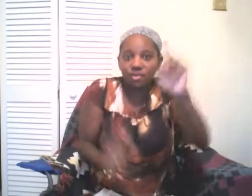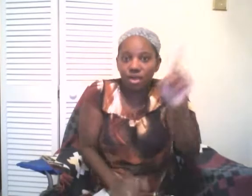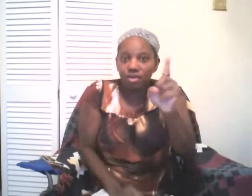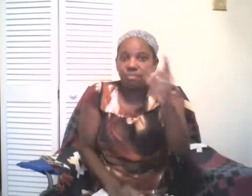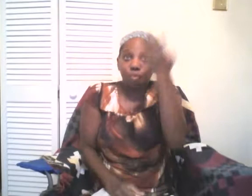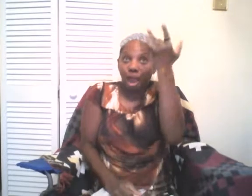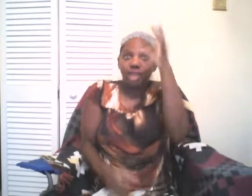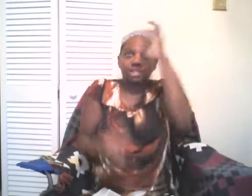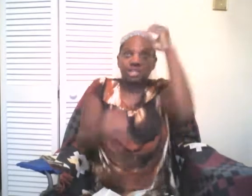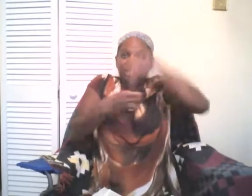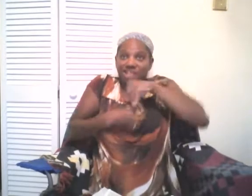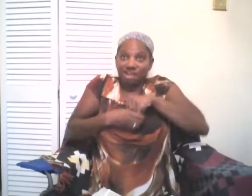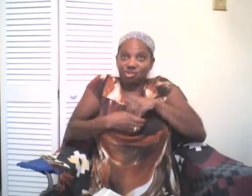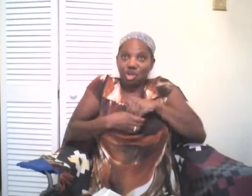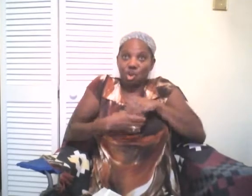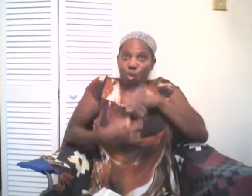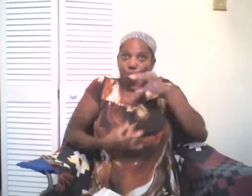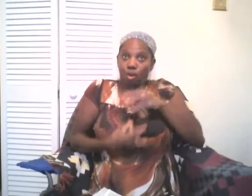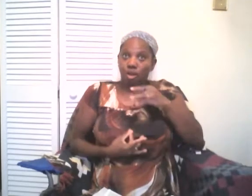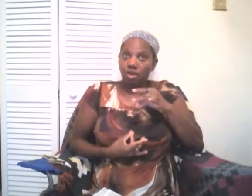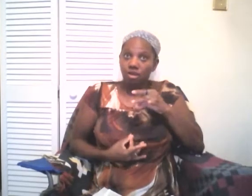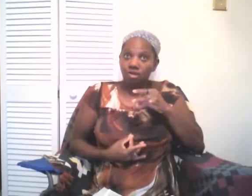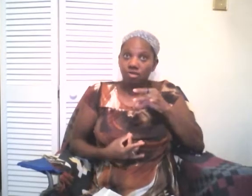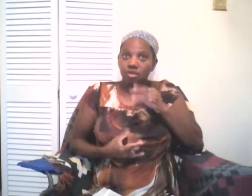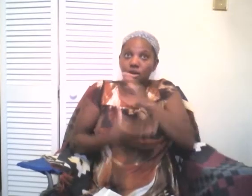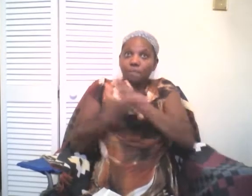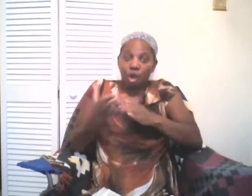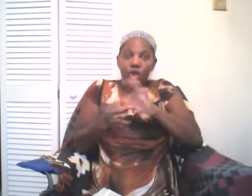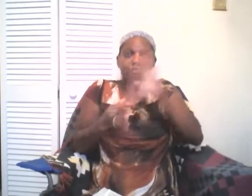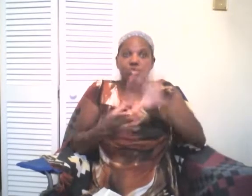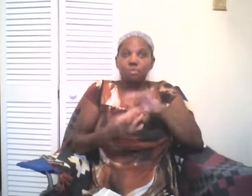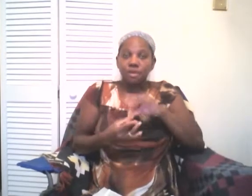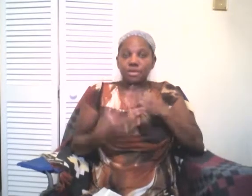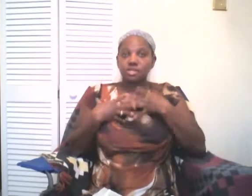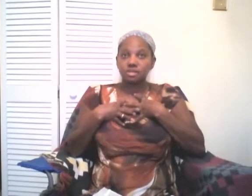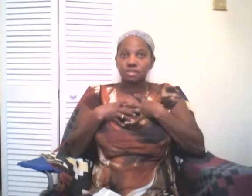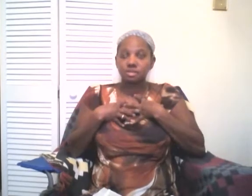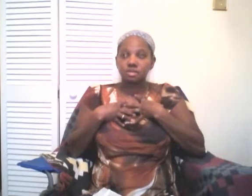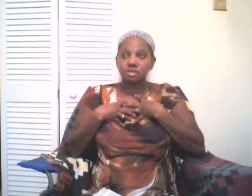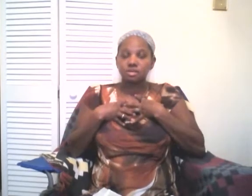everywhere. Why? Because He's inside your soul. He's a part of your spirit.